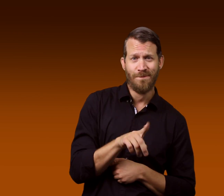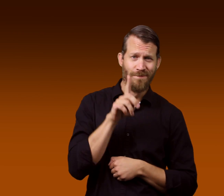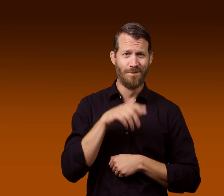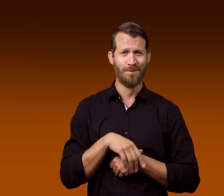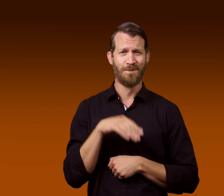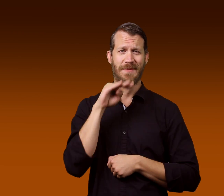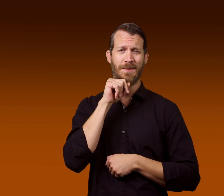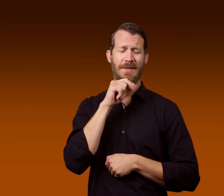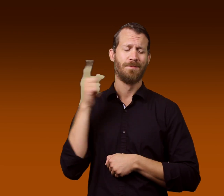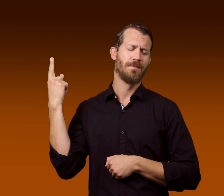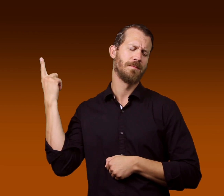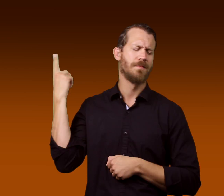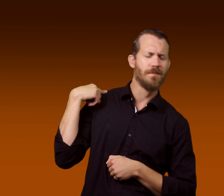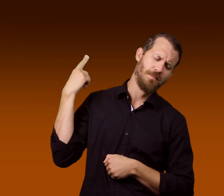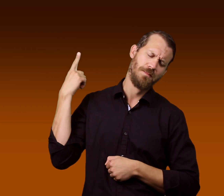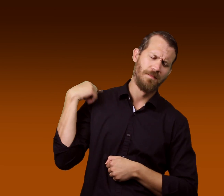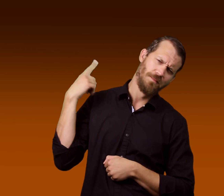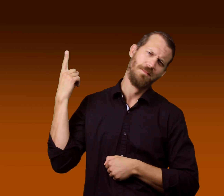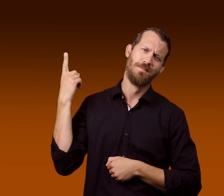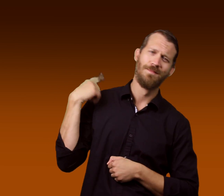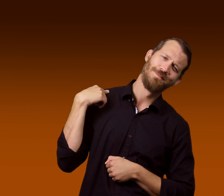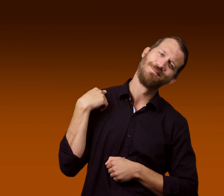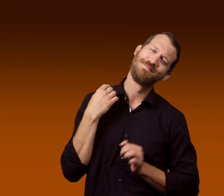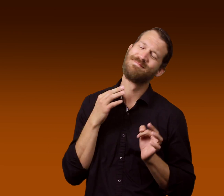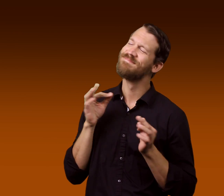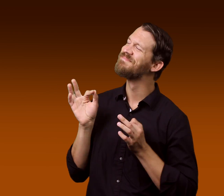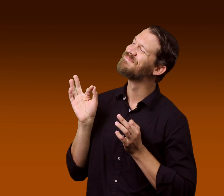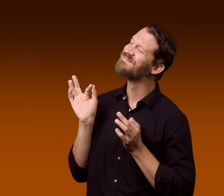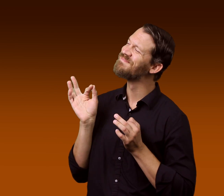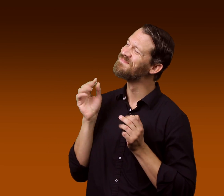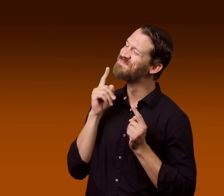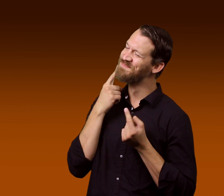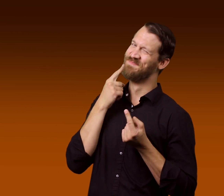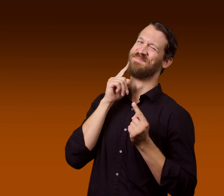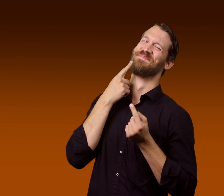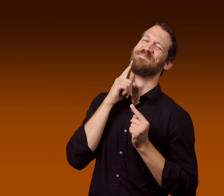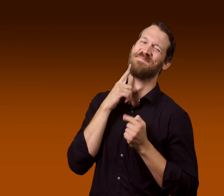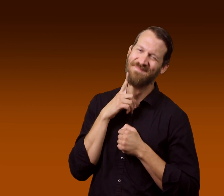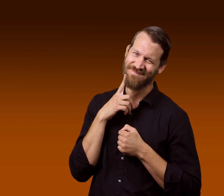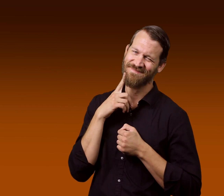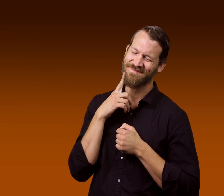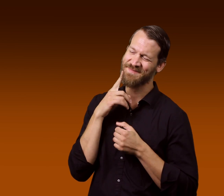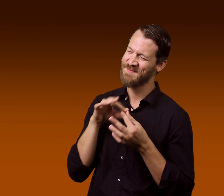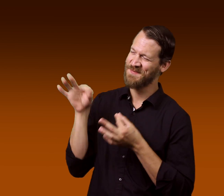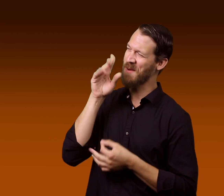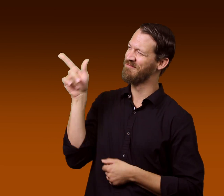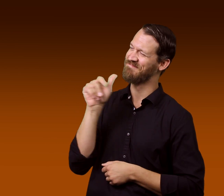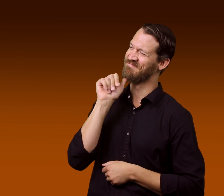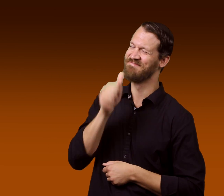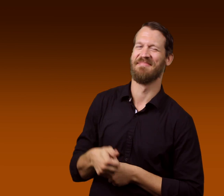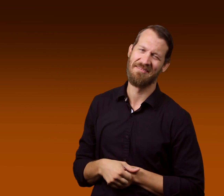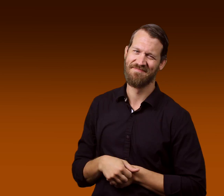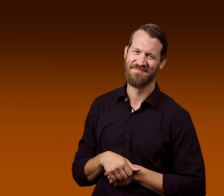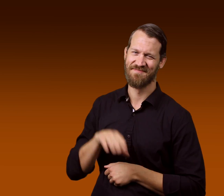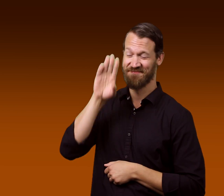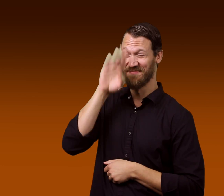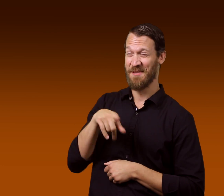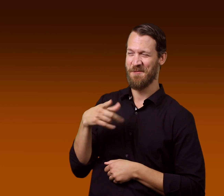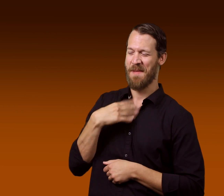music, simple tunes played one note at a time on the piano. A